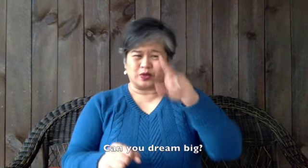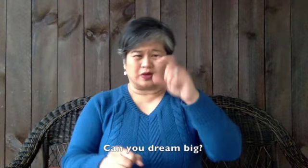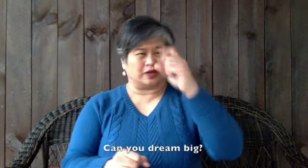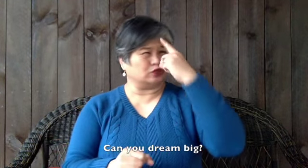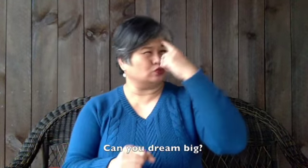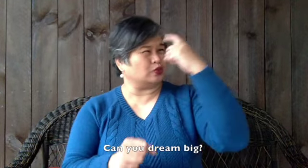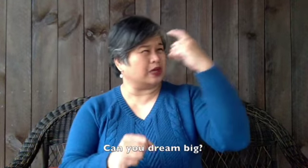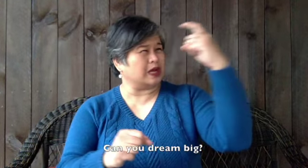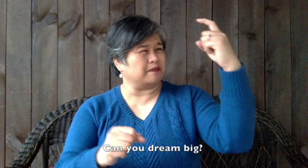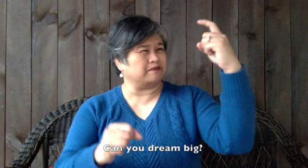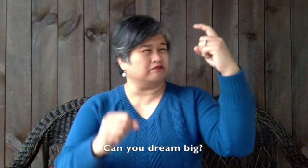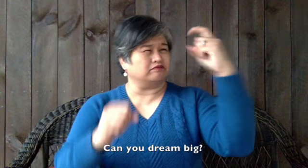Can you dream big?